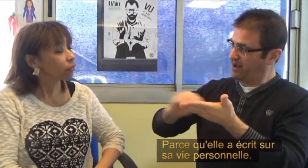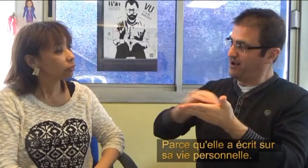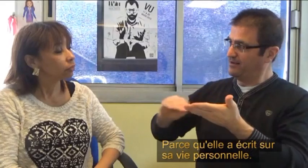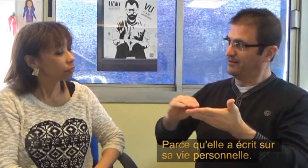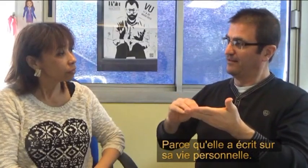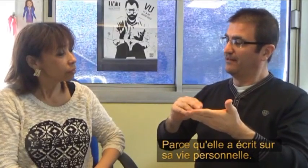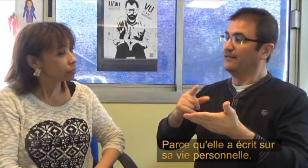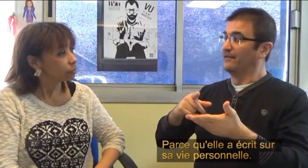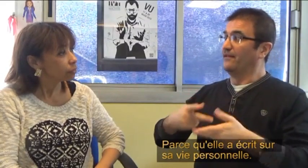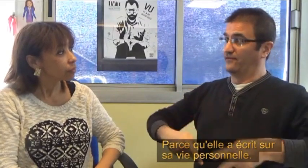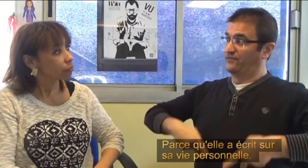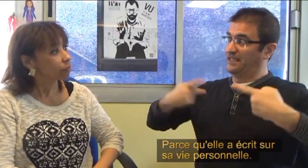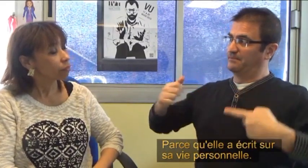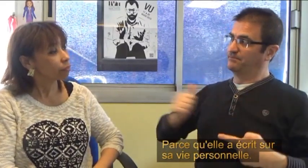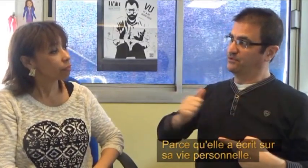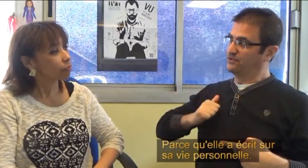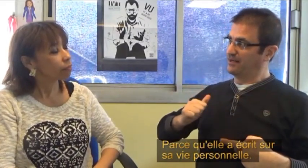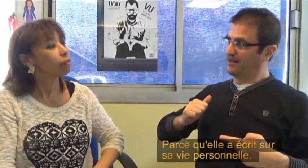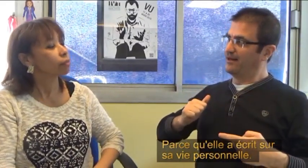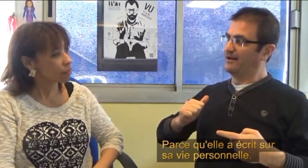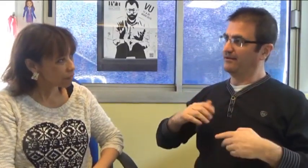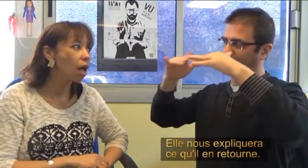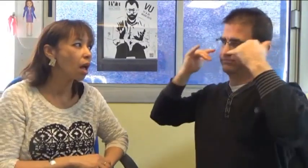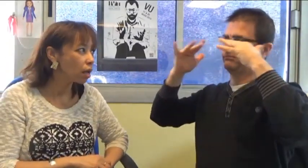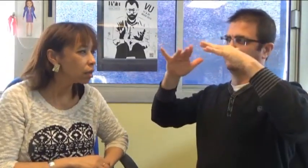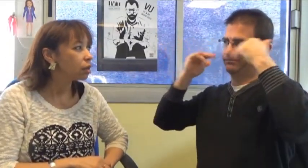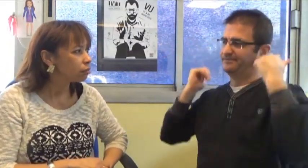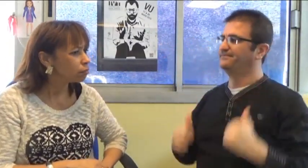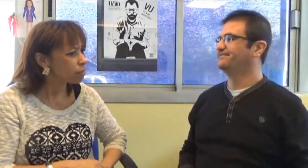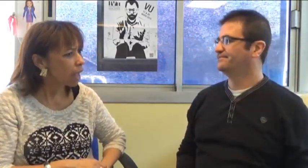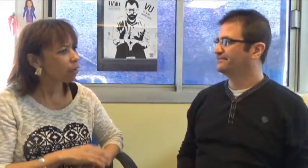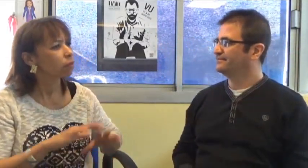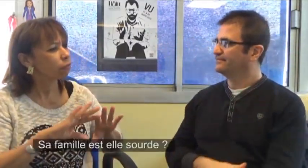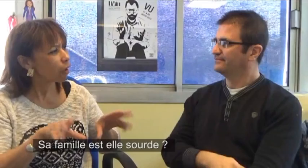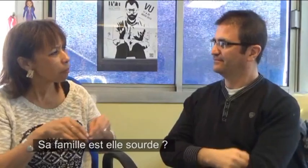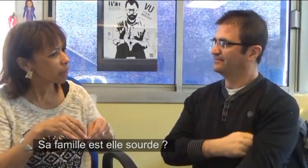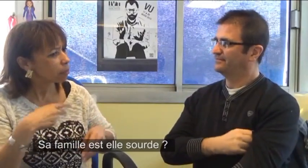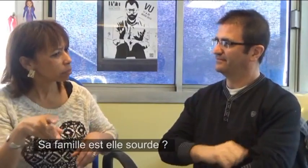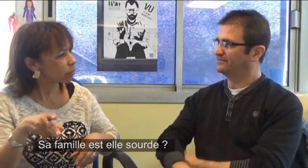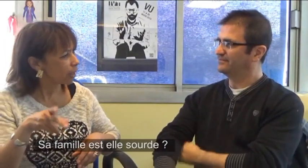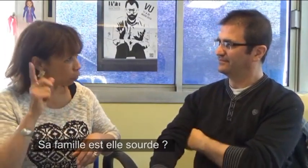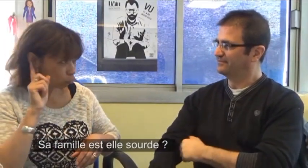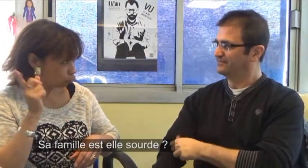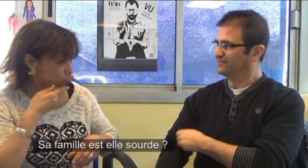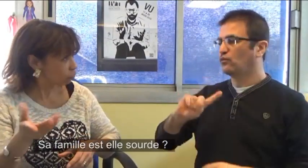to get on the sign, take it easy, take it easy, oh,